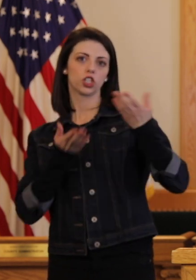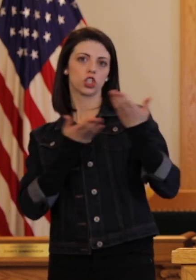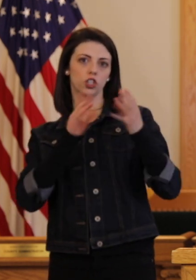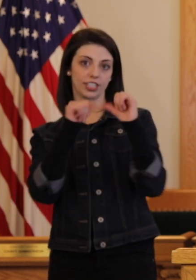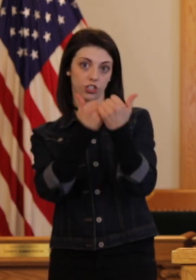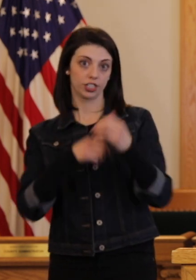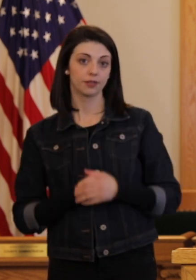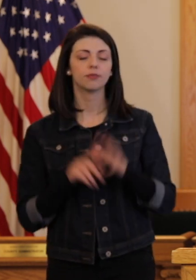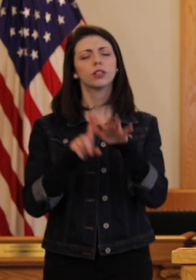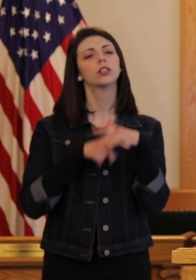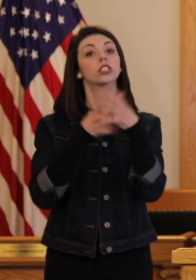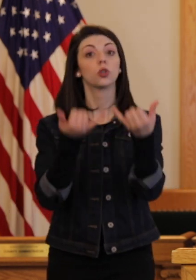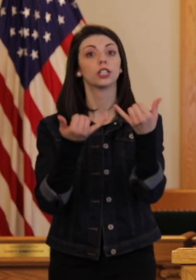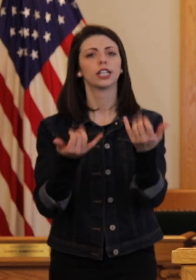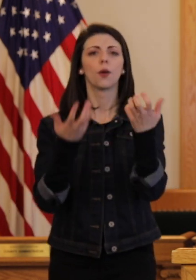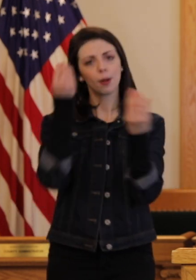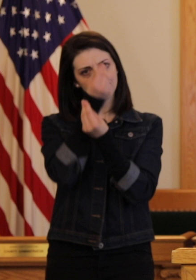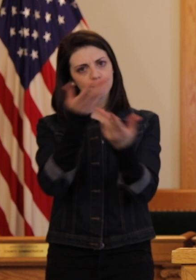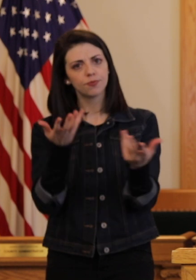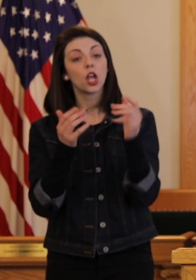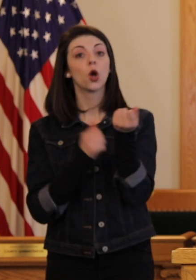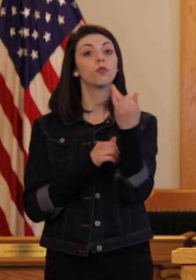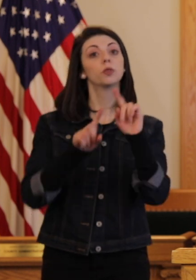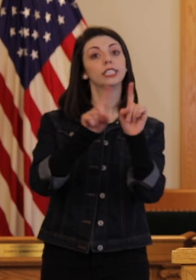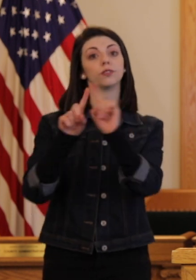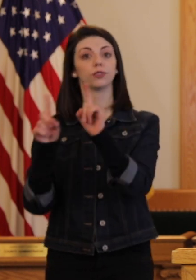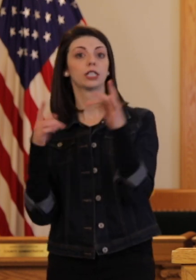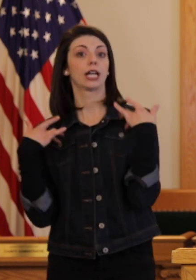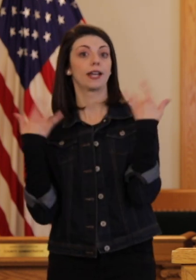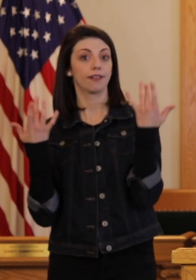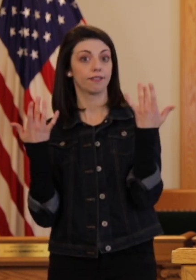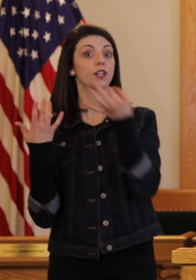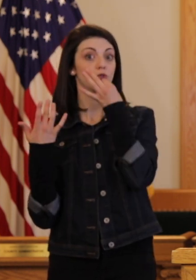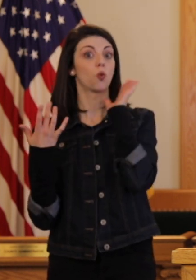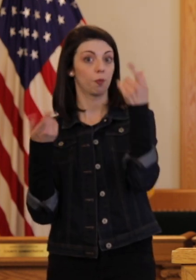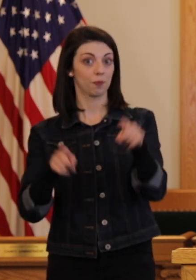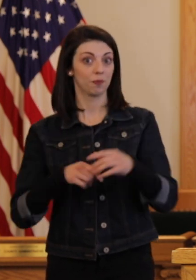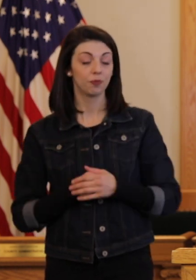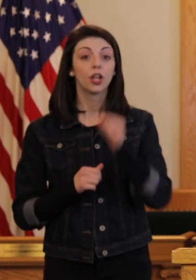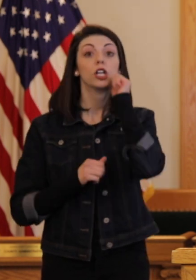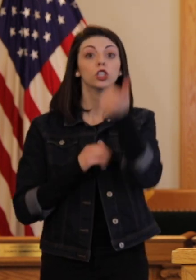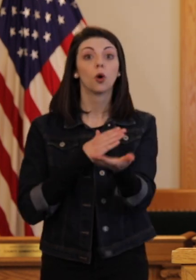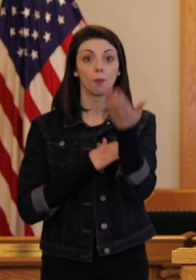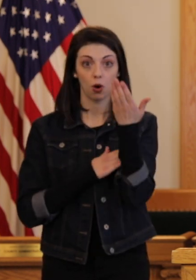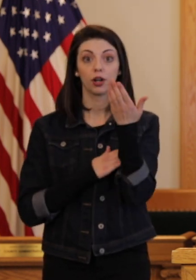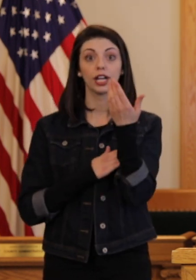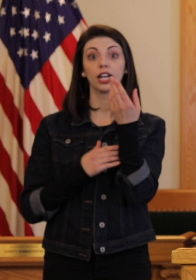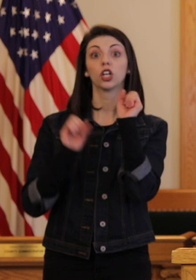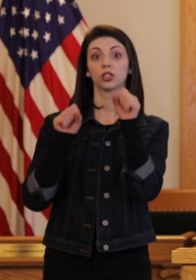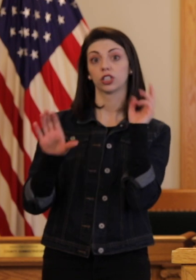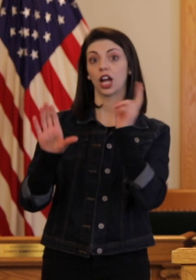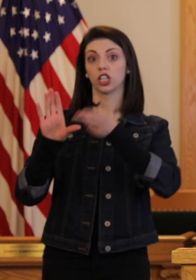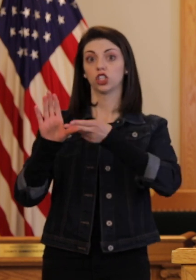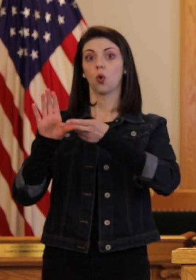start with today, I want to make you aware of a few events coming up over the next few days. Tomorrow morning, I'm joining in a webinar hosted by the